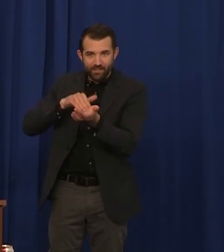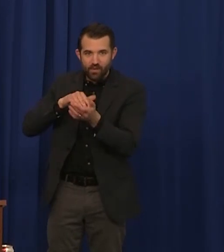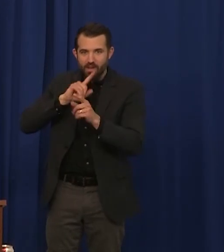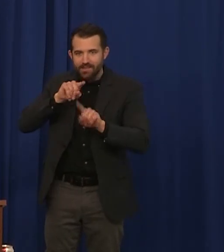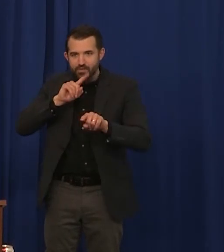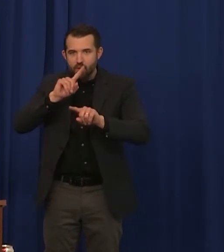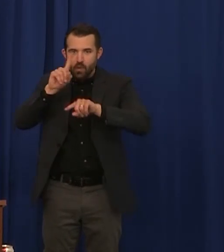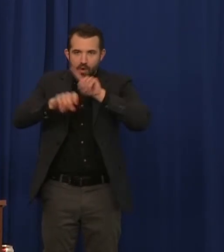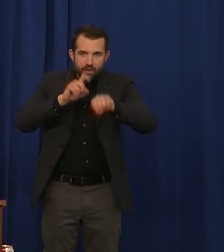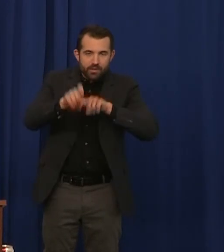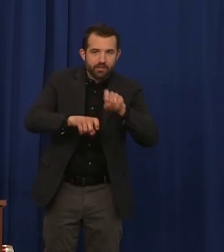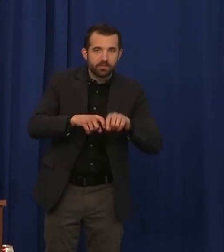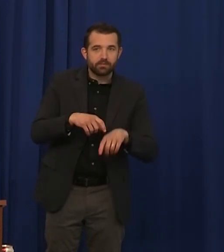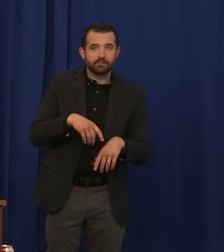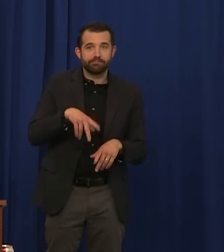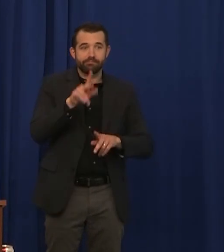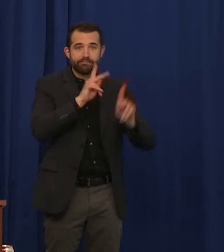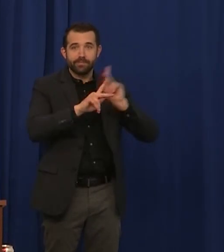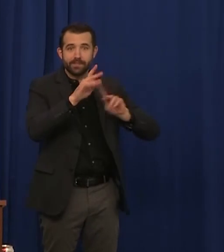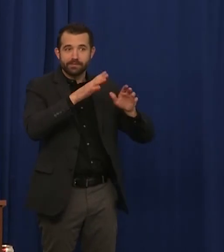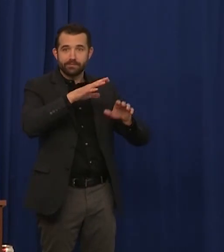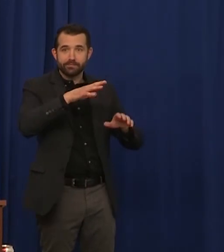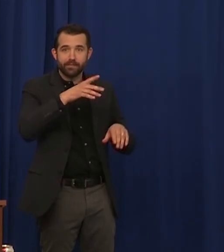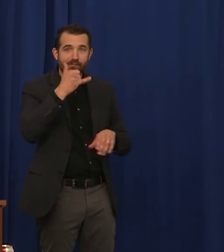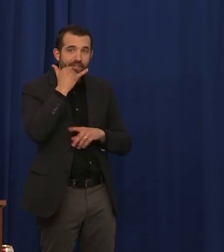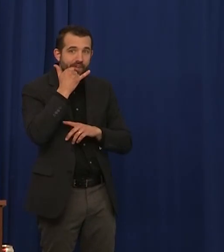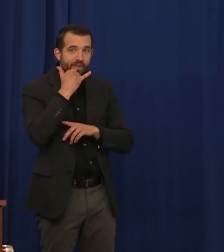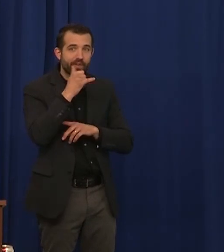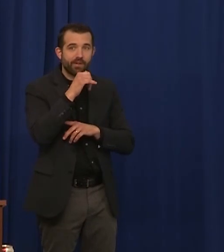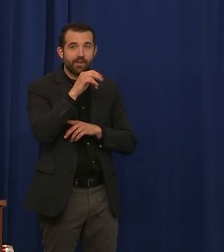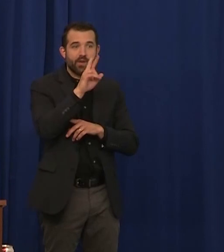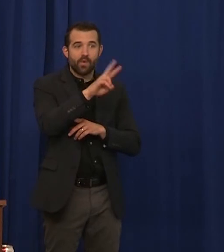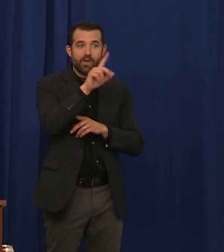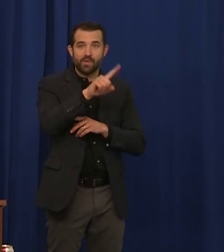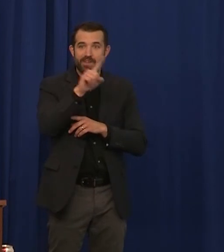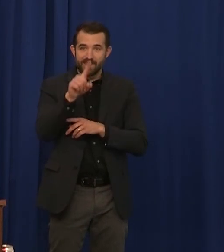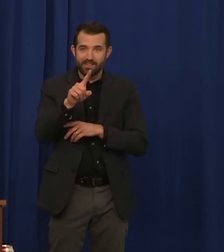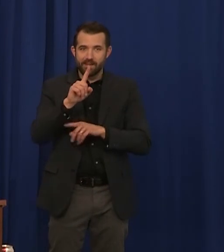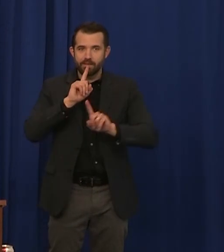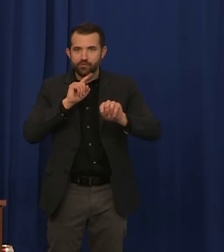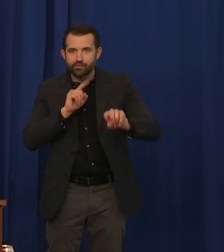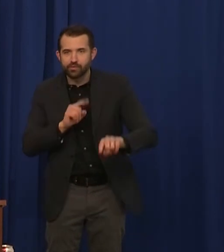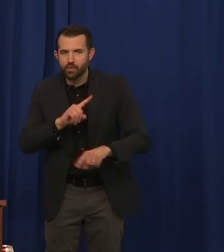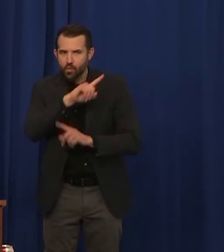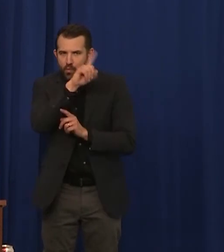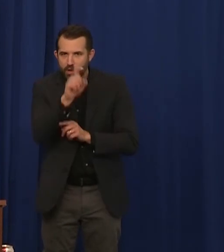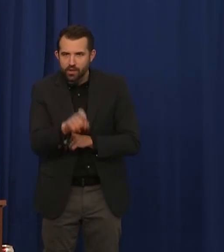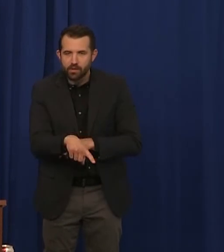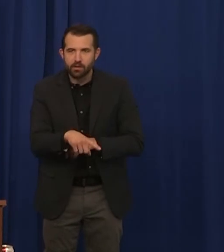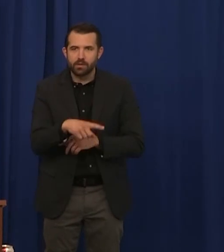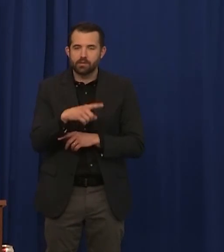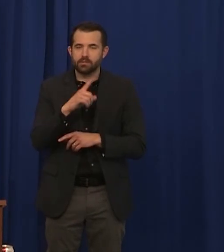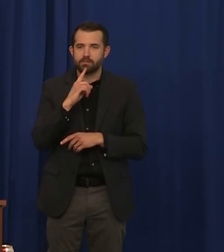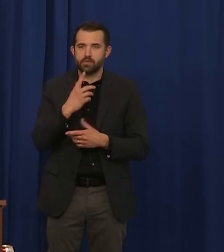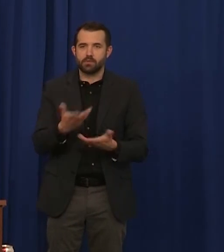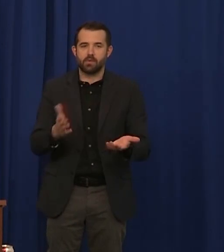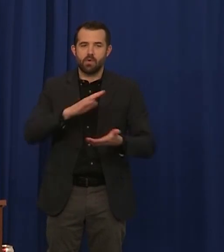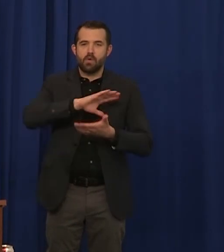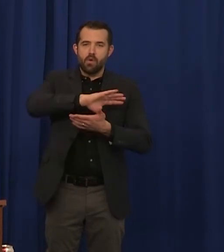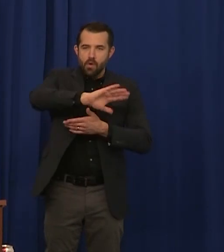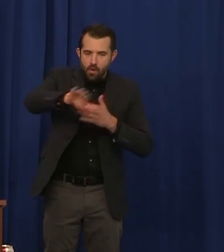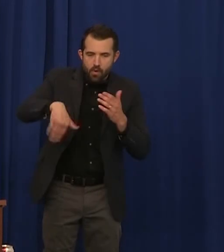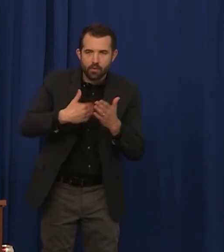are answering questions from everyone who's watching right now. Every single person at Maine CDC is focused on